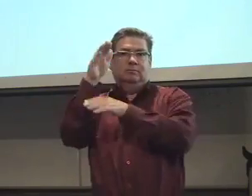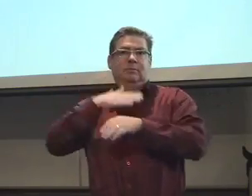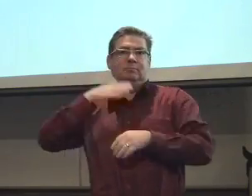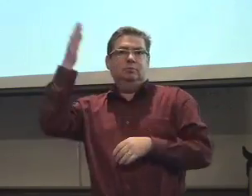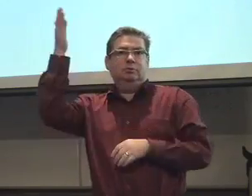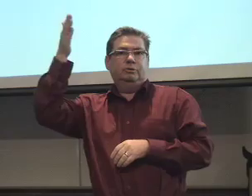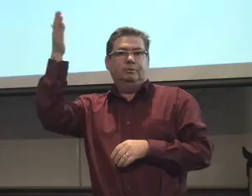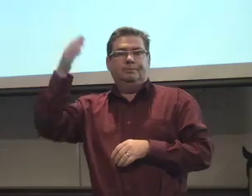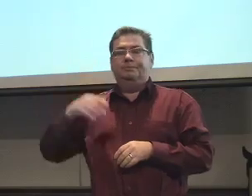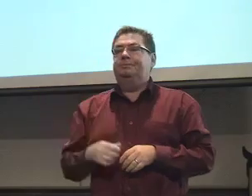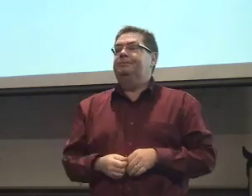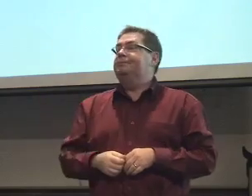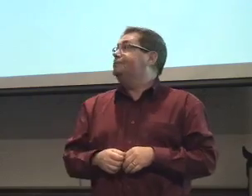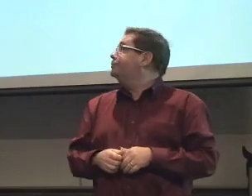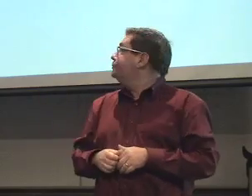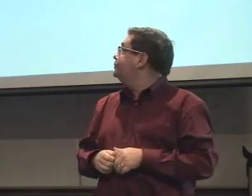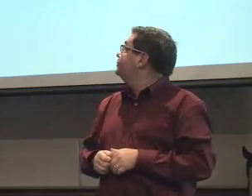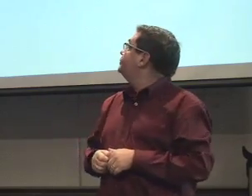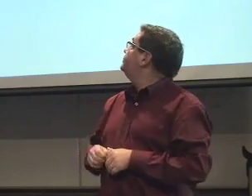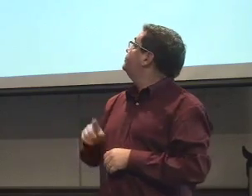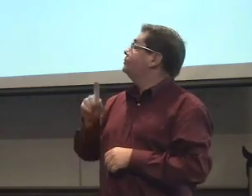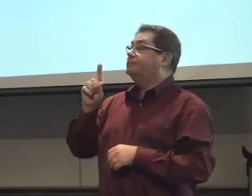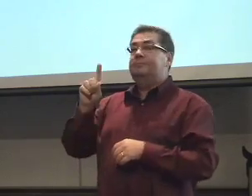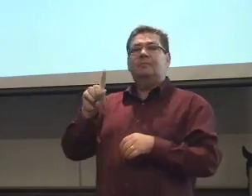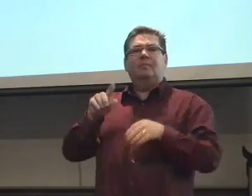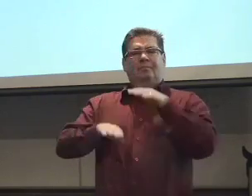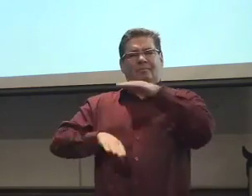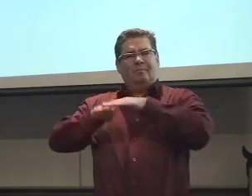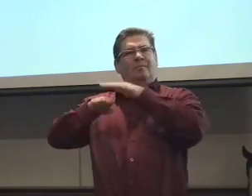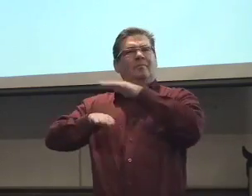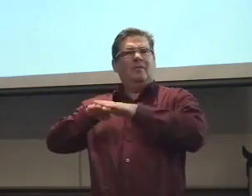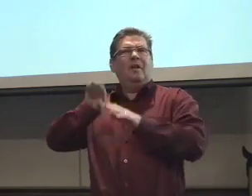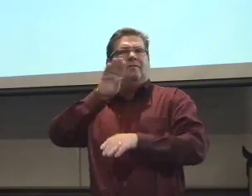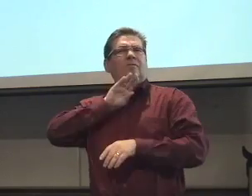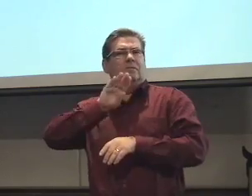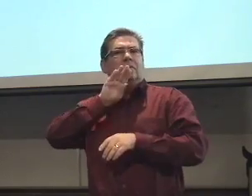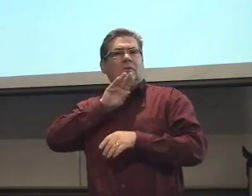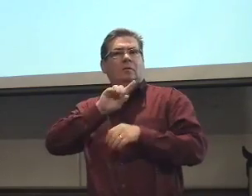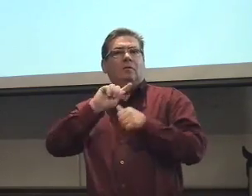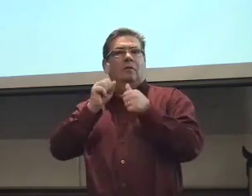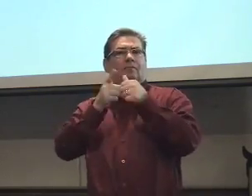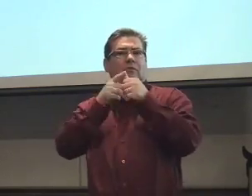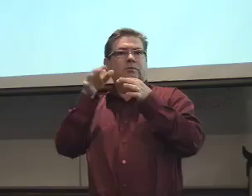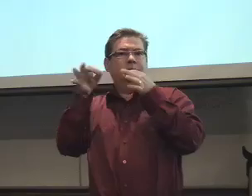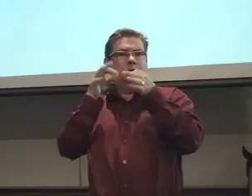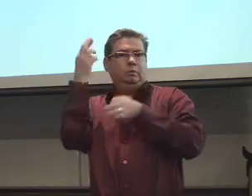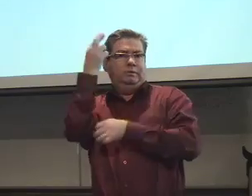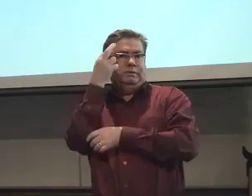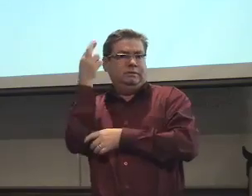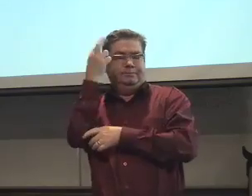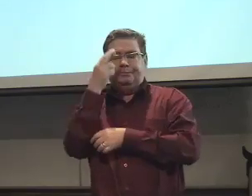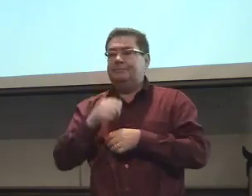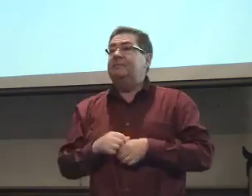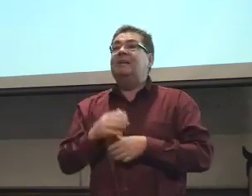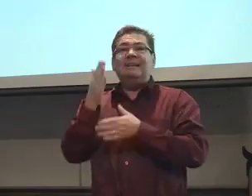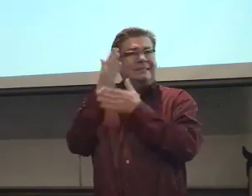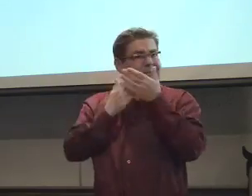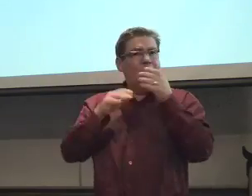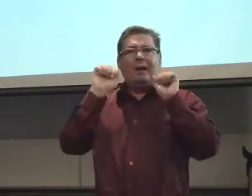So the first factor of why they get to this 3rd, 4th grade, most of them. And again, some do fantastic.